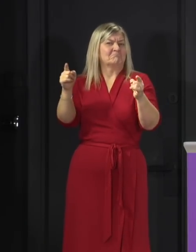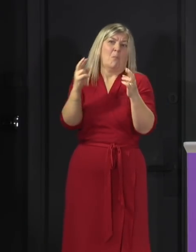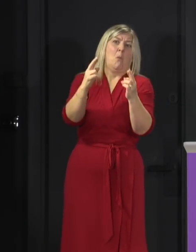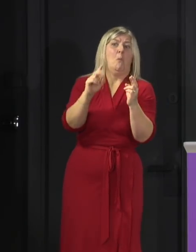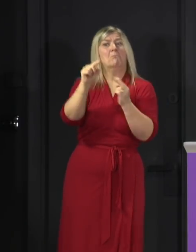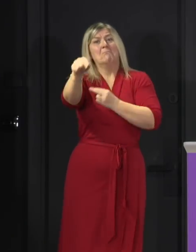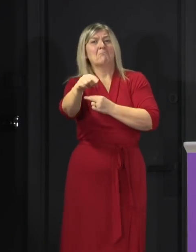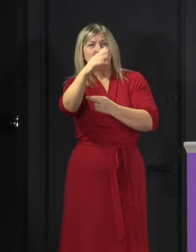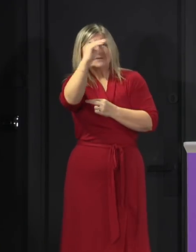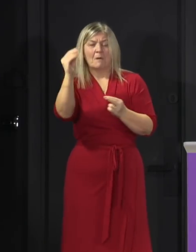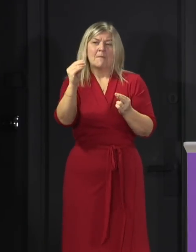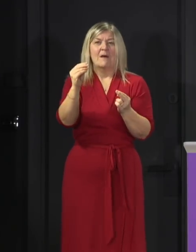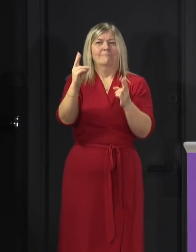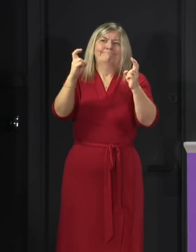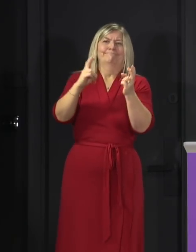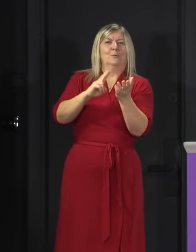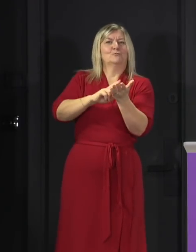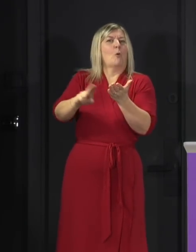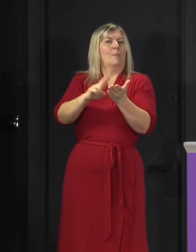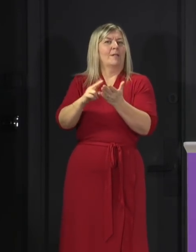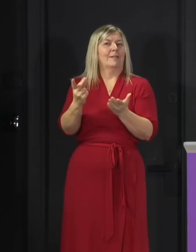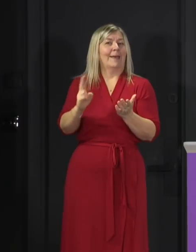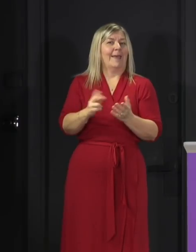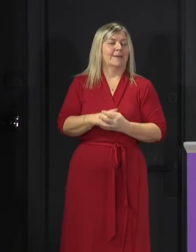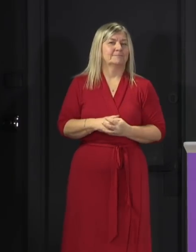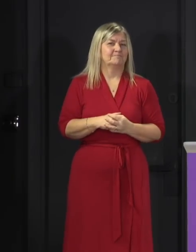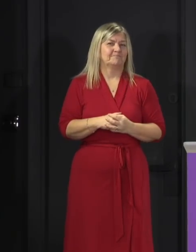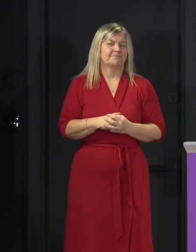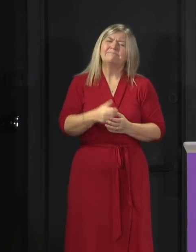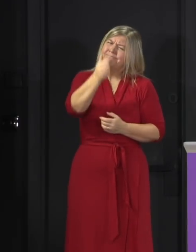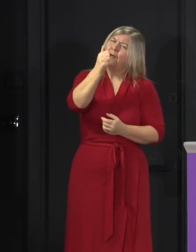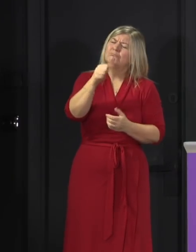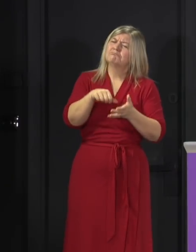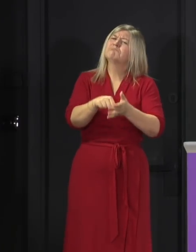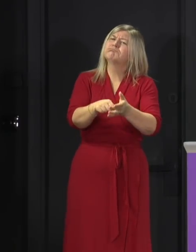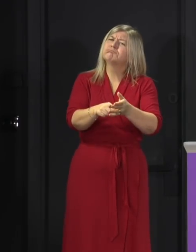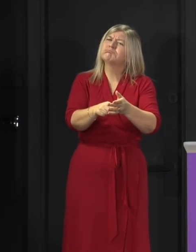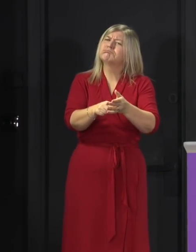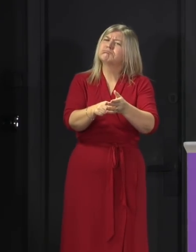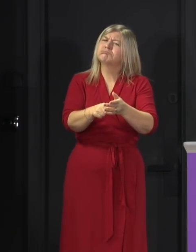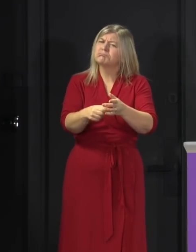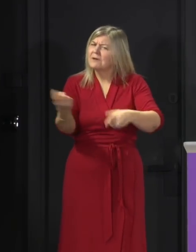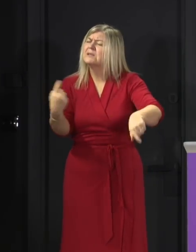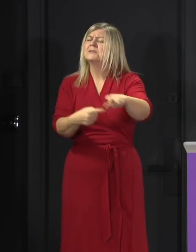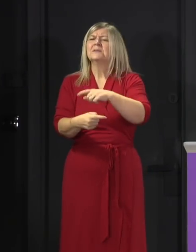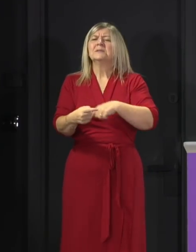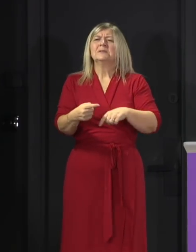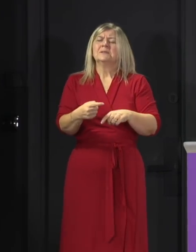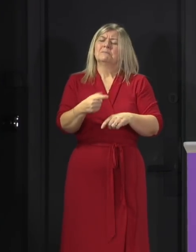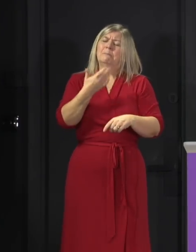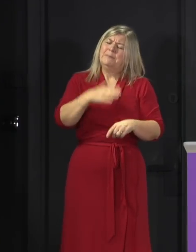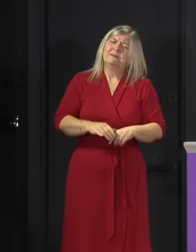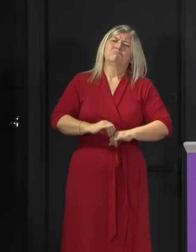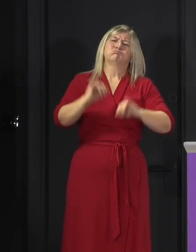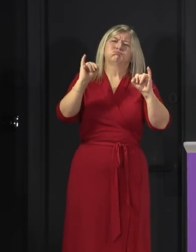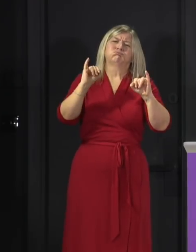to our lives. I know that all of this is really hard, especially at the end of a horrible year, when